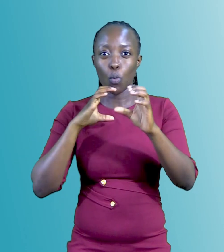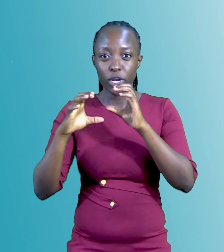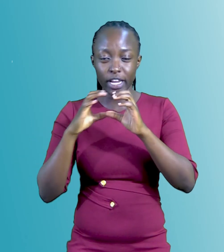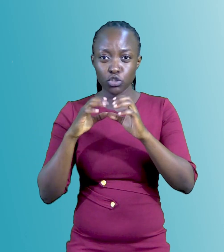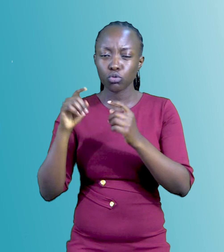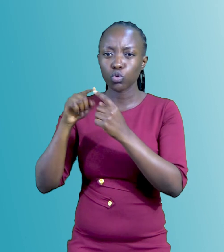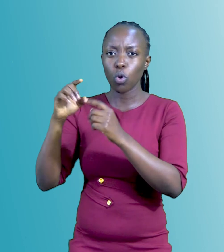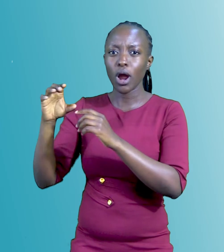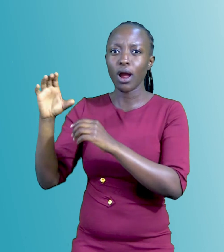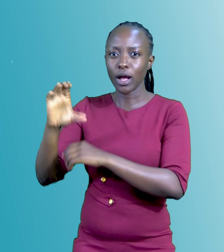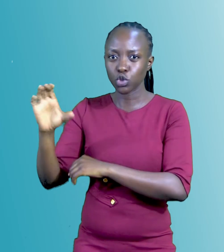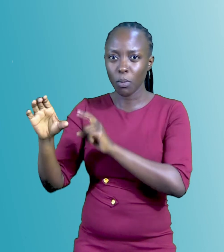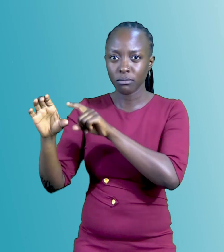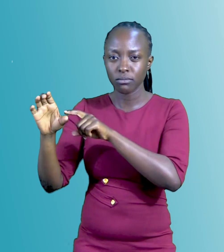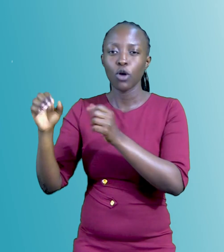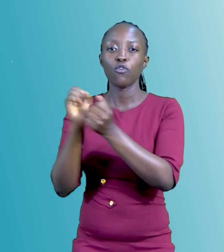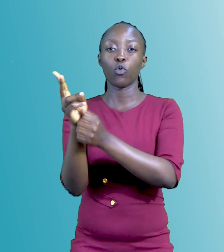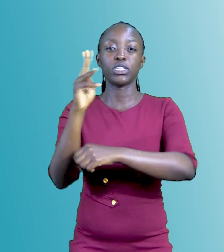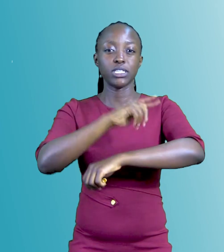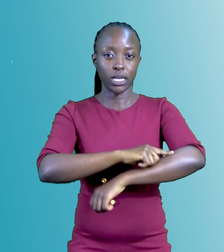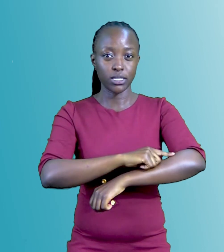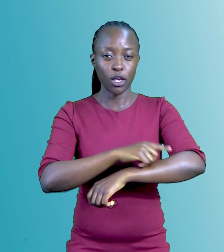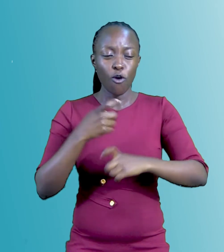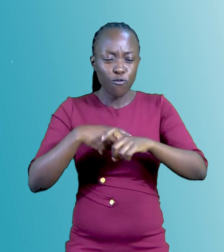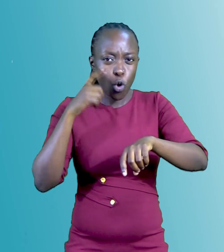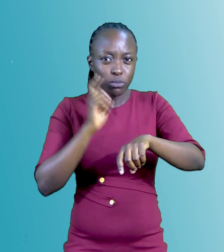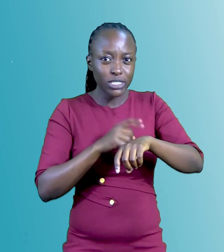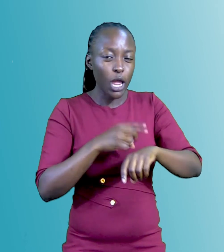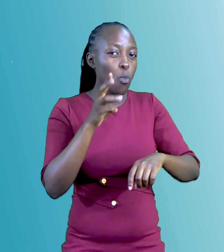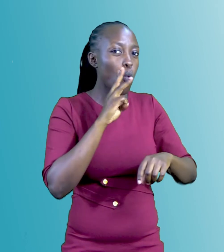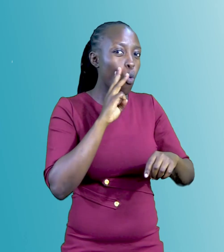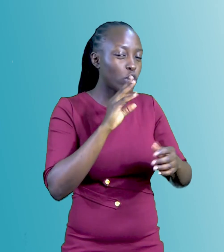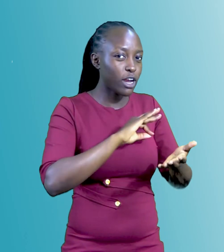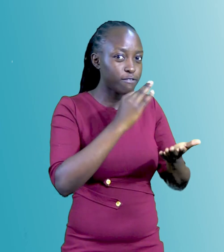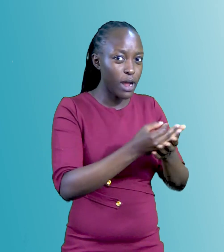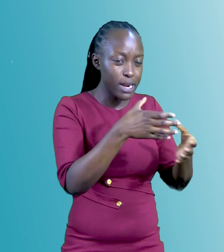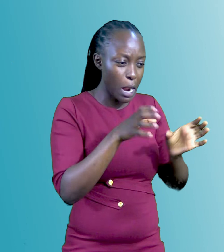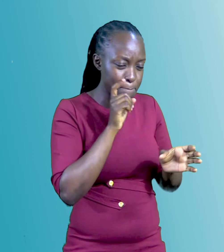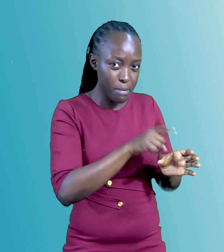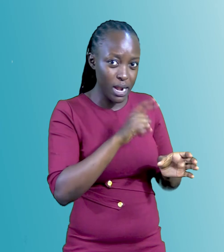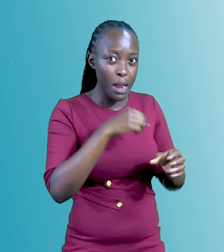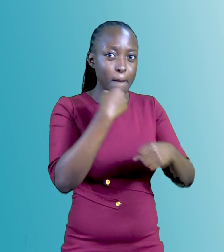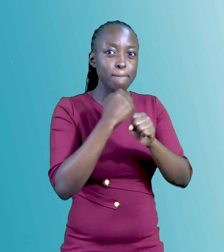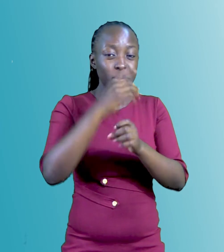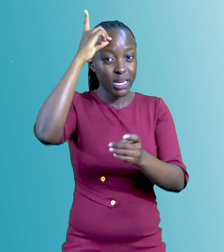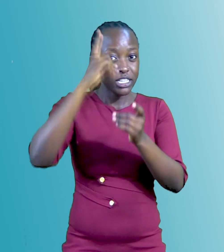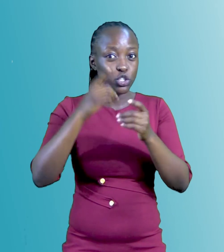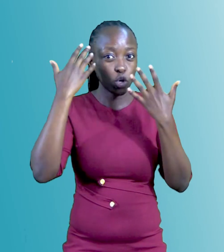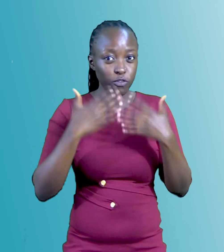within 14 days from the date the WaterFund makes the verdict on the inquiry, or feedback or compliment.